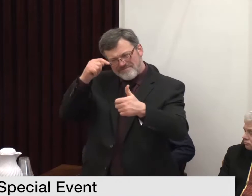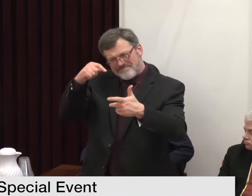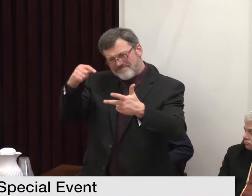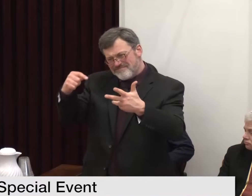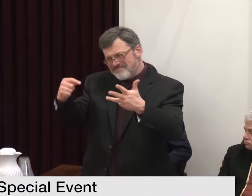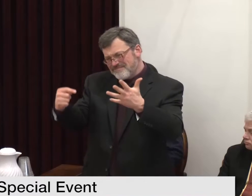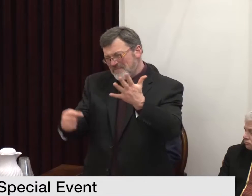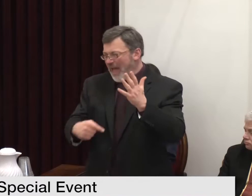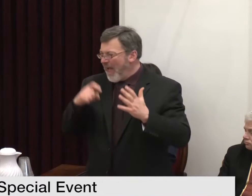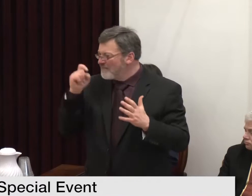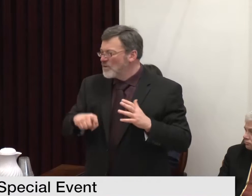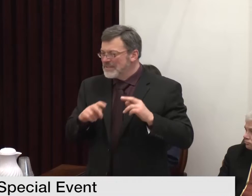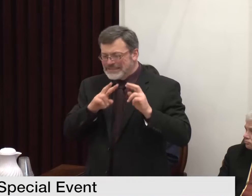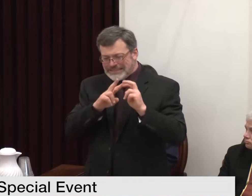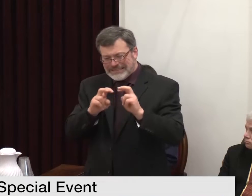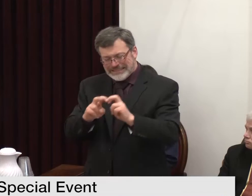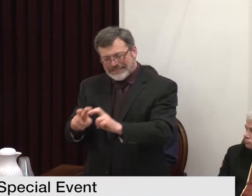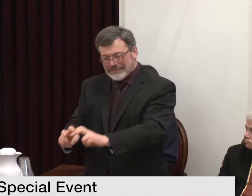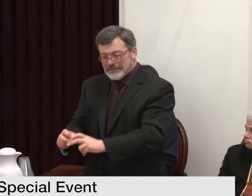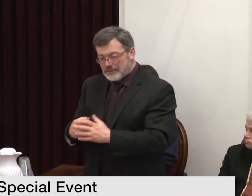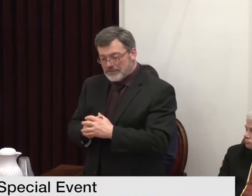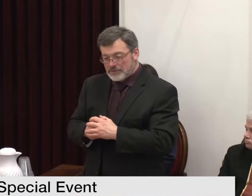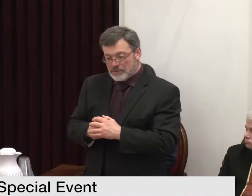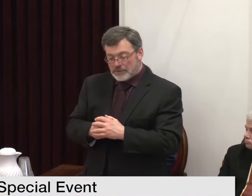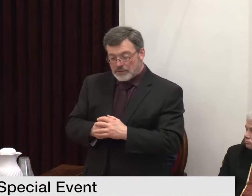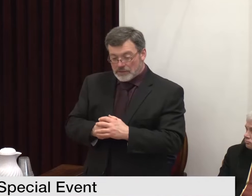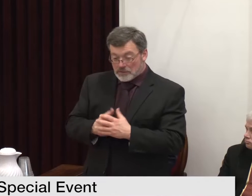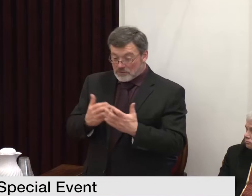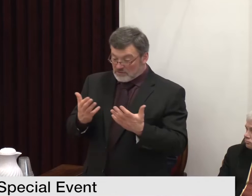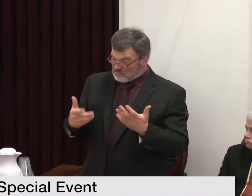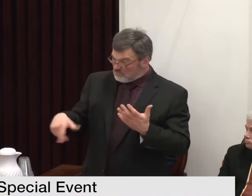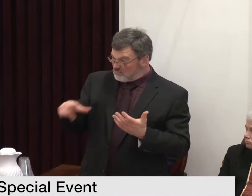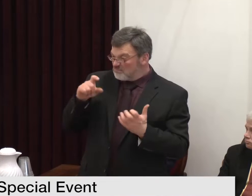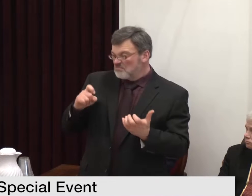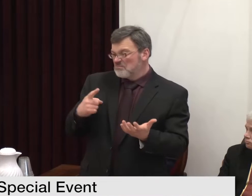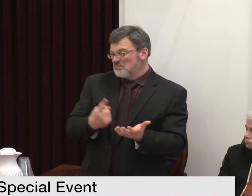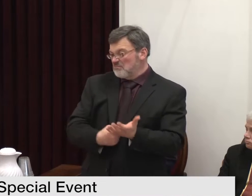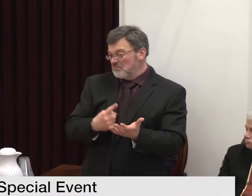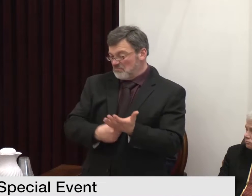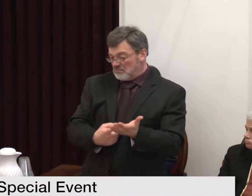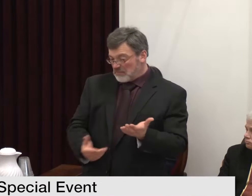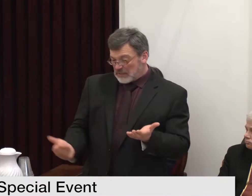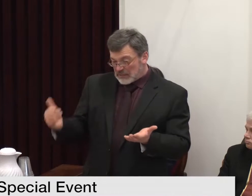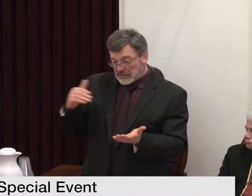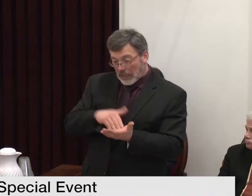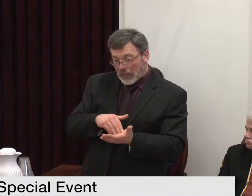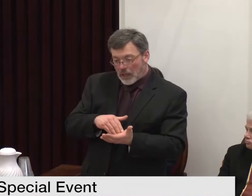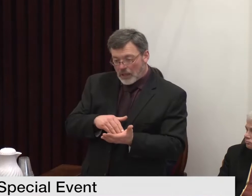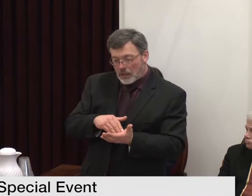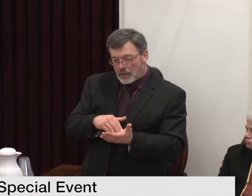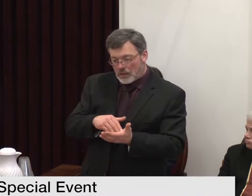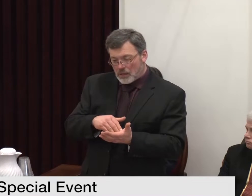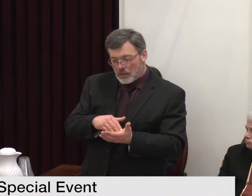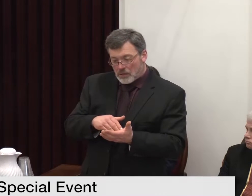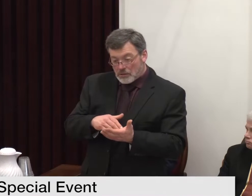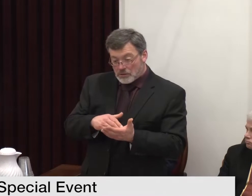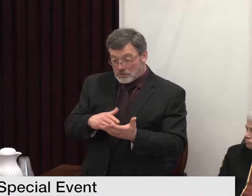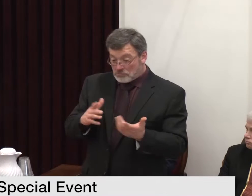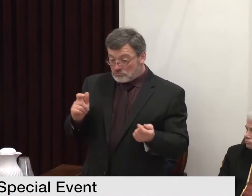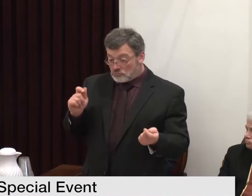And maybe we need to revisit and undo some of the things we've done that added to school